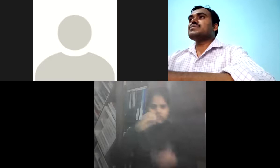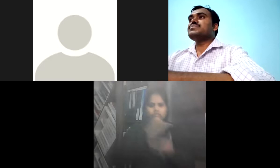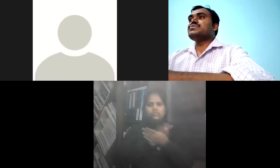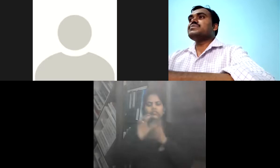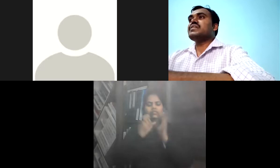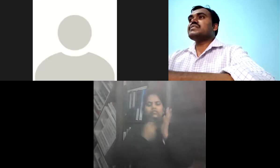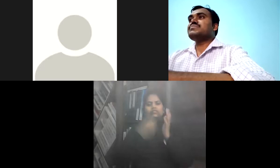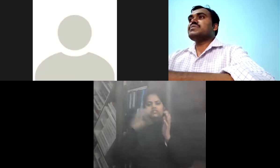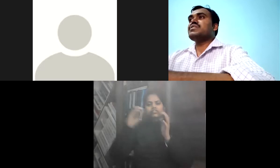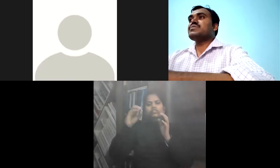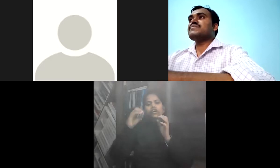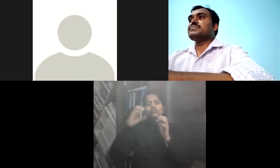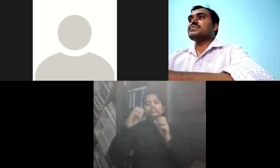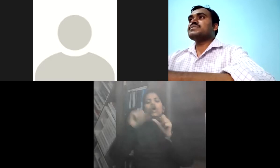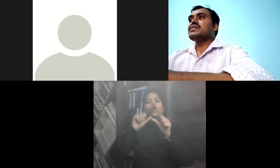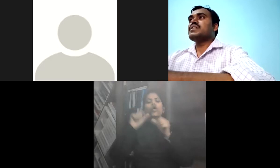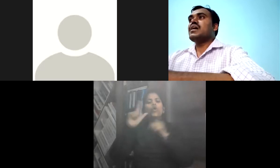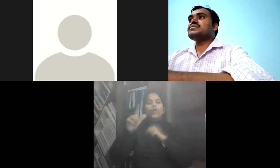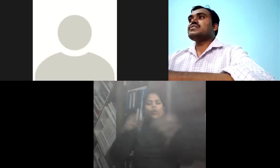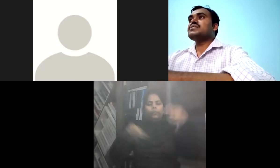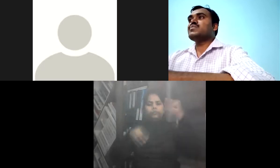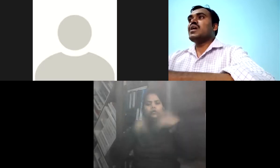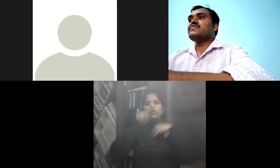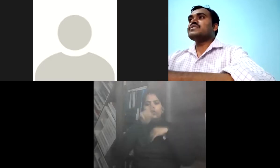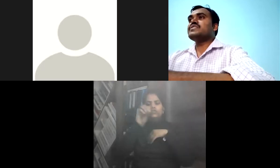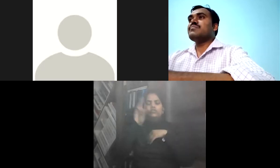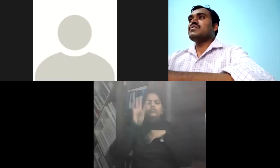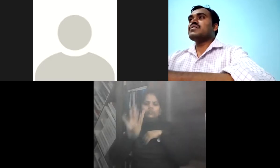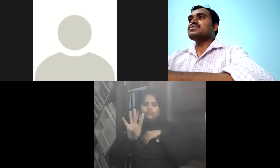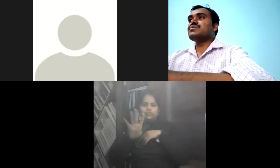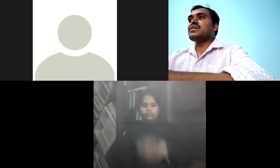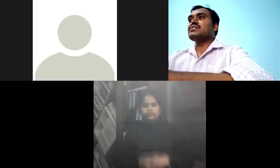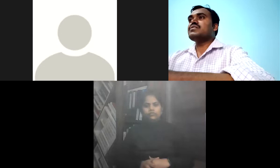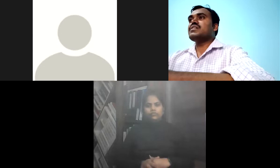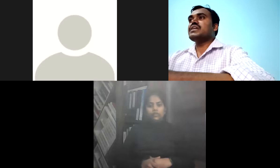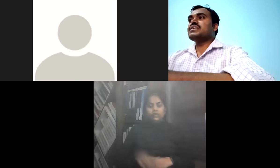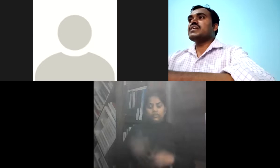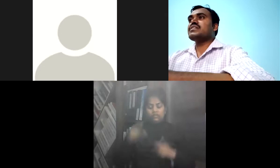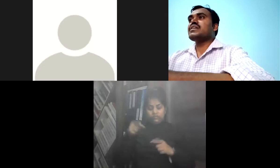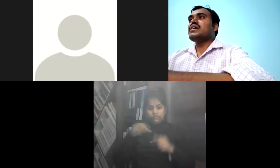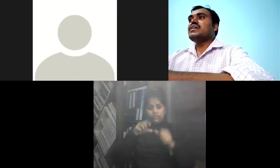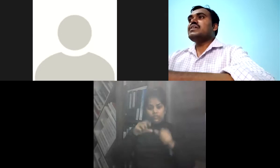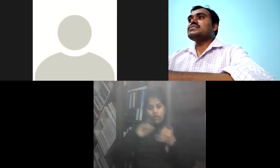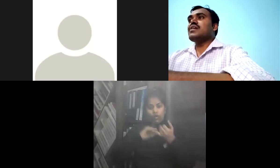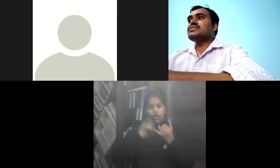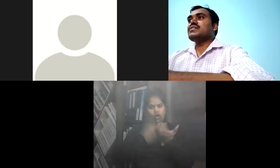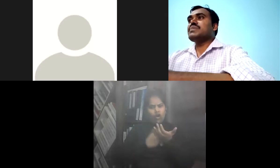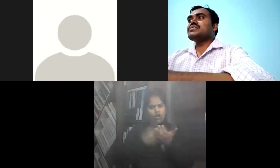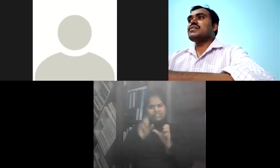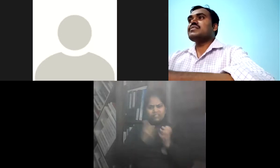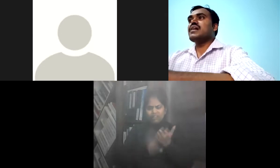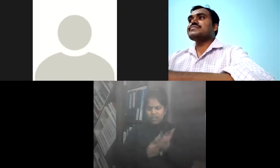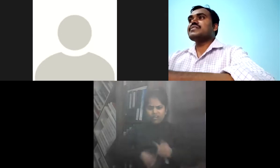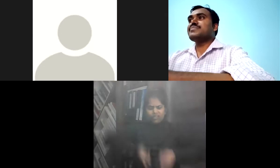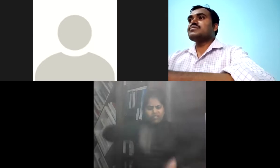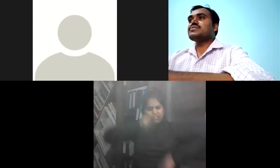opposes the abuse and extermination of cripples. Oscar is a dwarf, a drummer, a stonecutter, an entertainer. He is Oscar